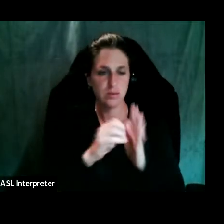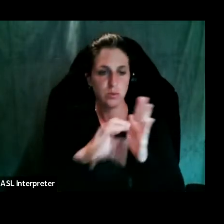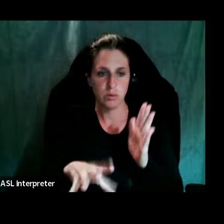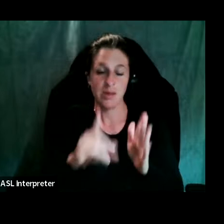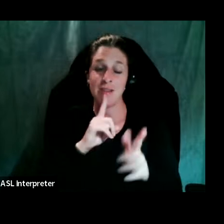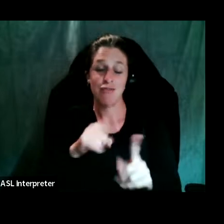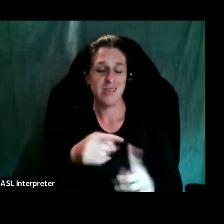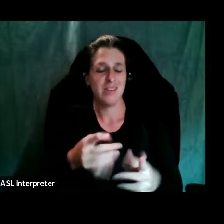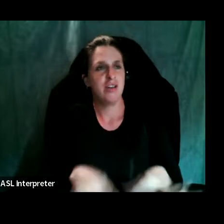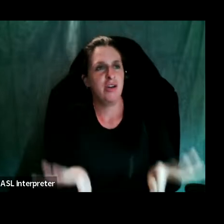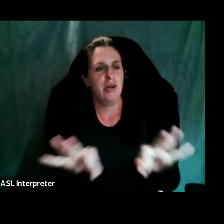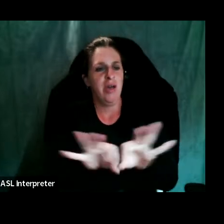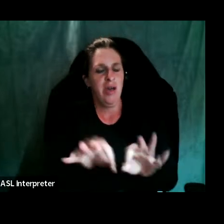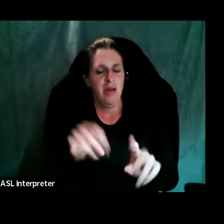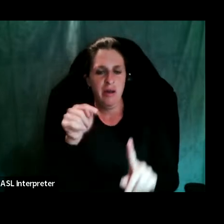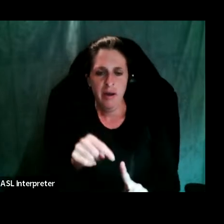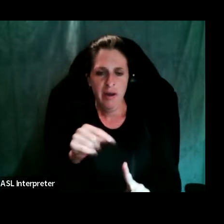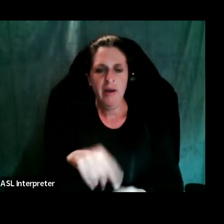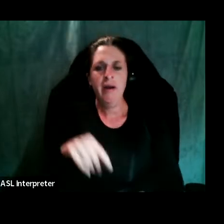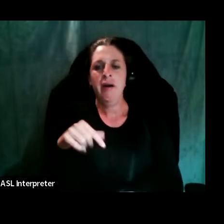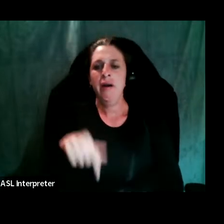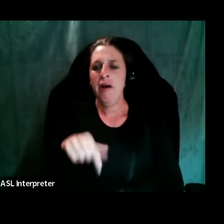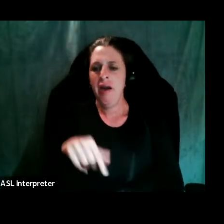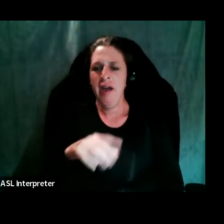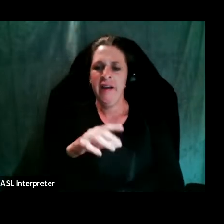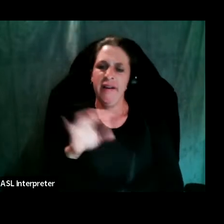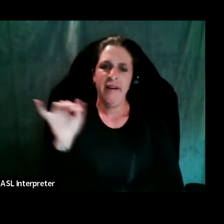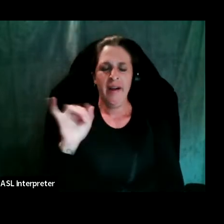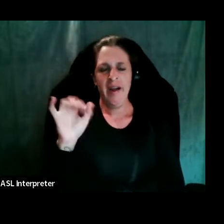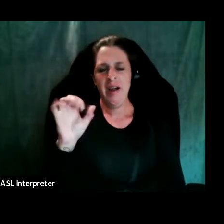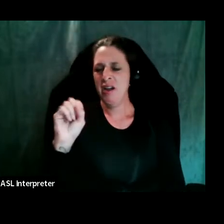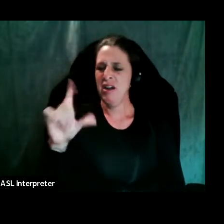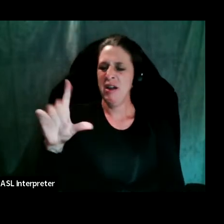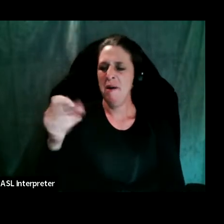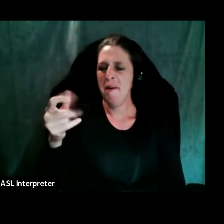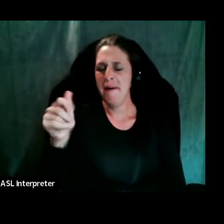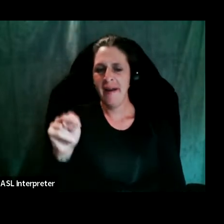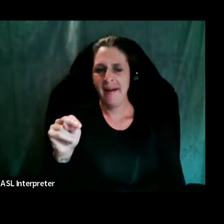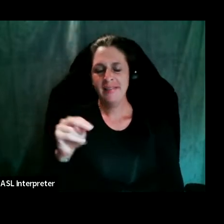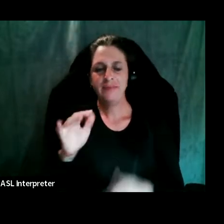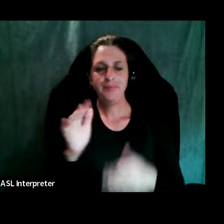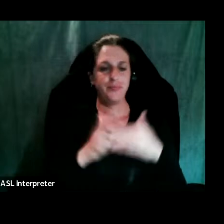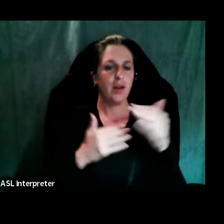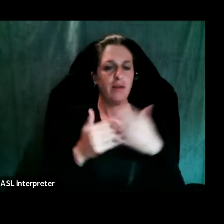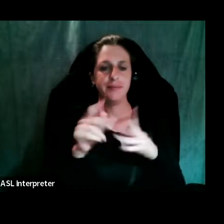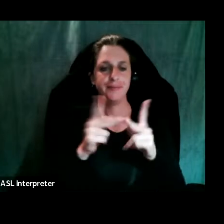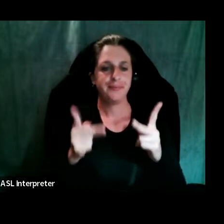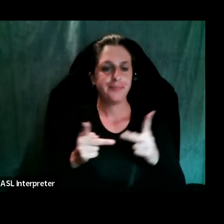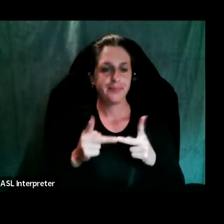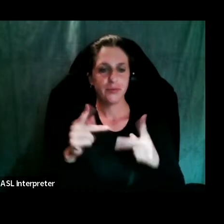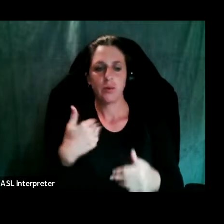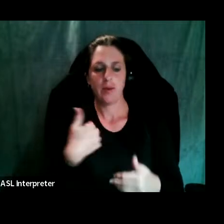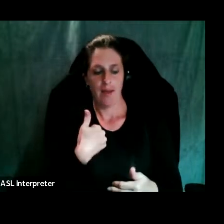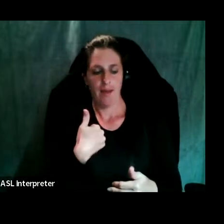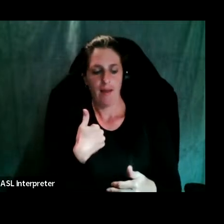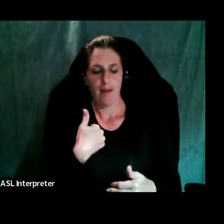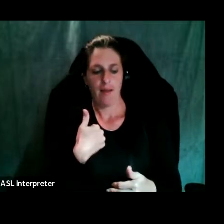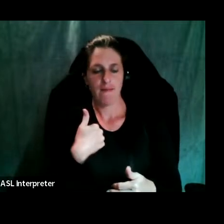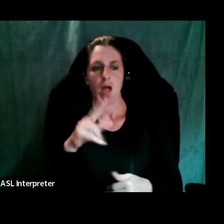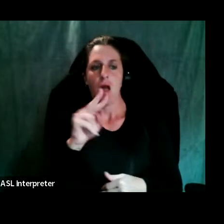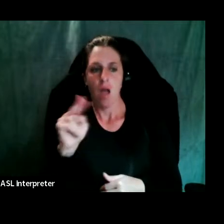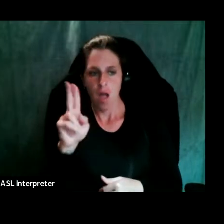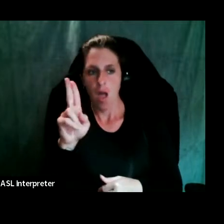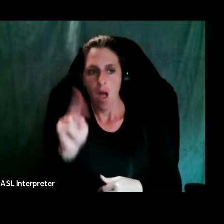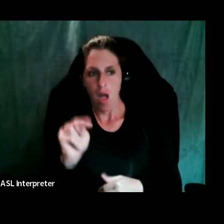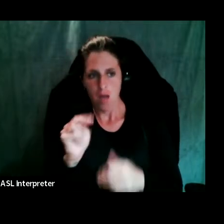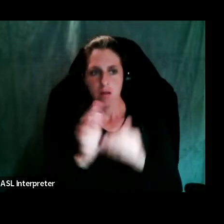critical. And, you know, and this is like the slogan that, you know, a comfortable place to have an uncomfortable conversation.